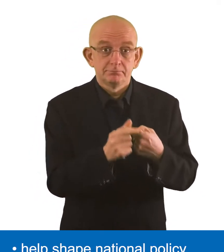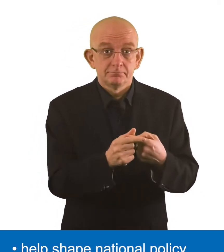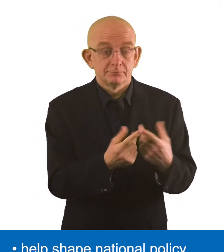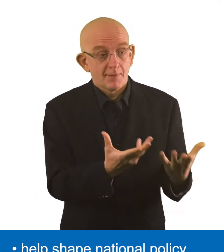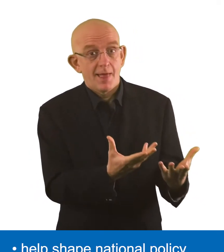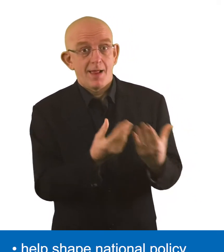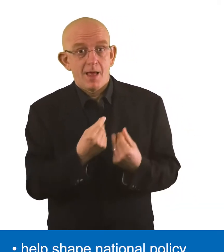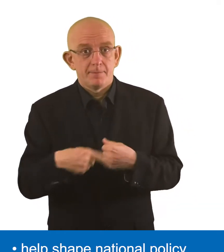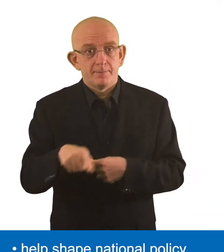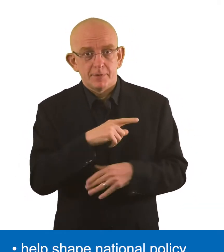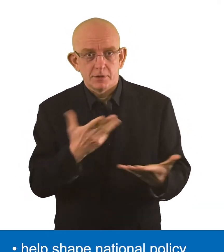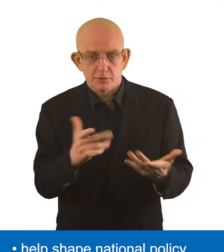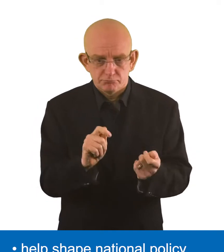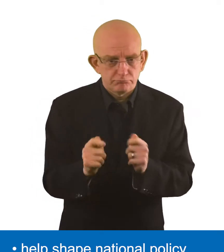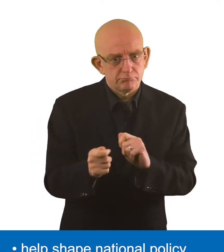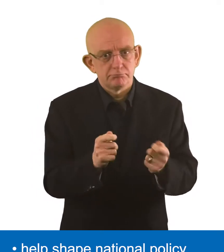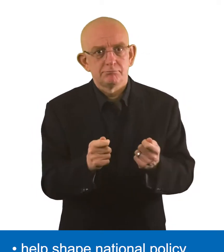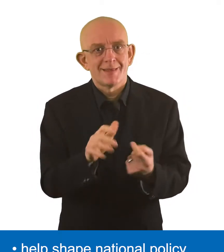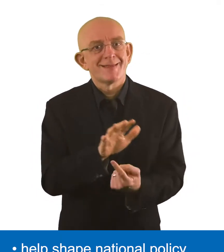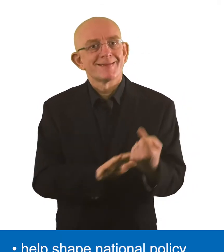help shape national policy,